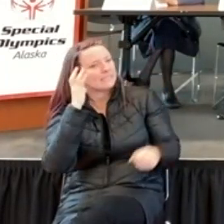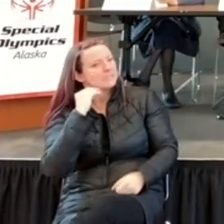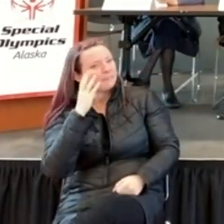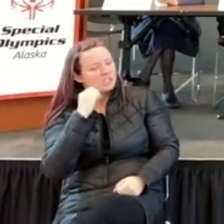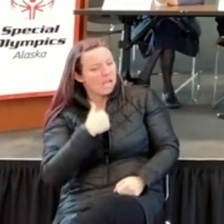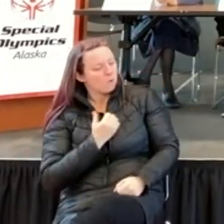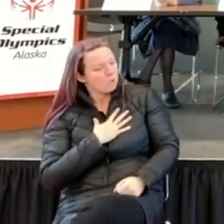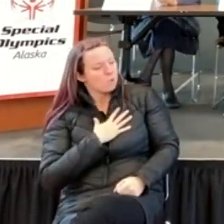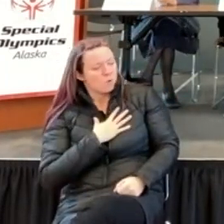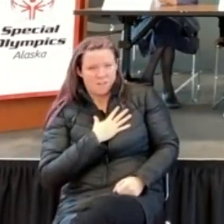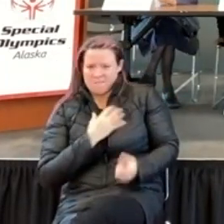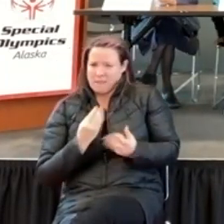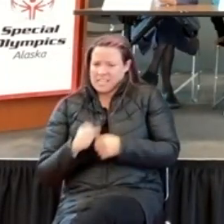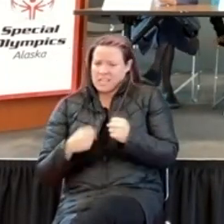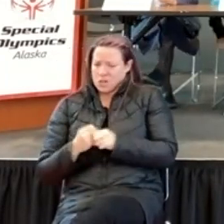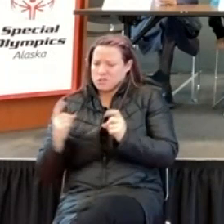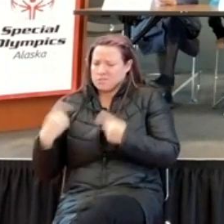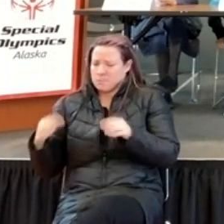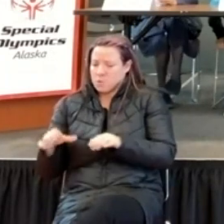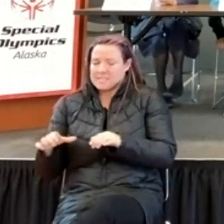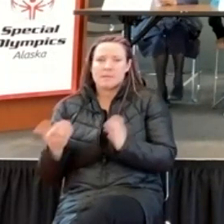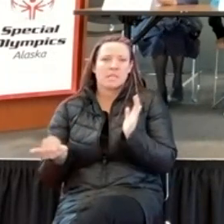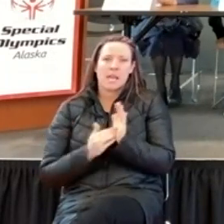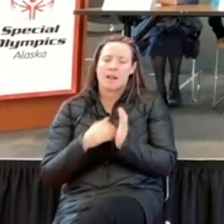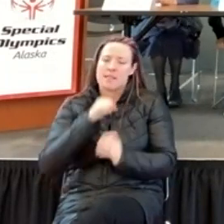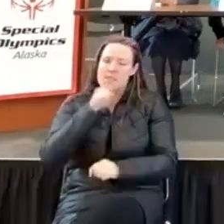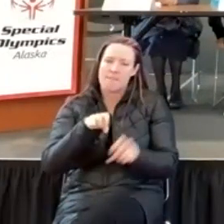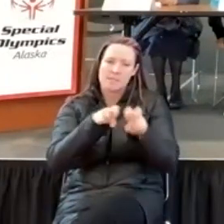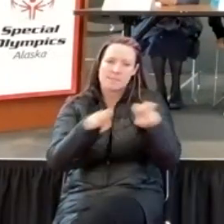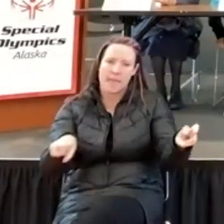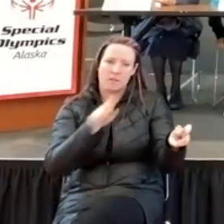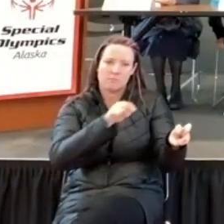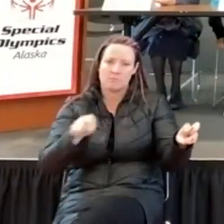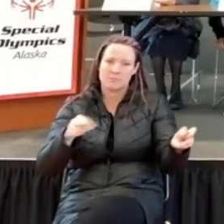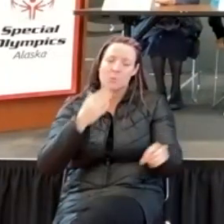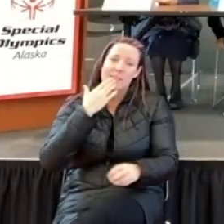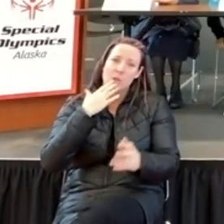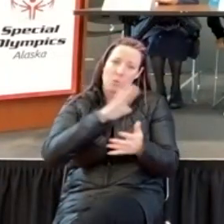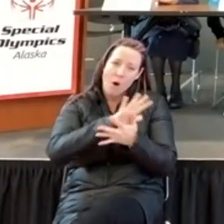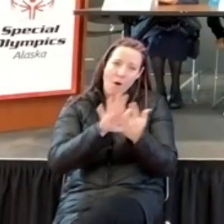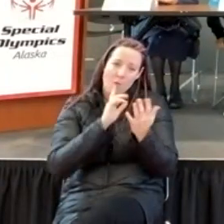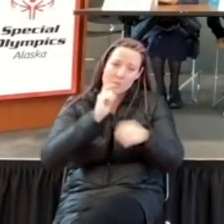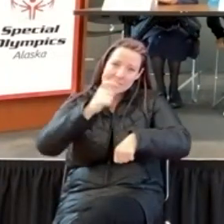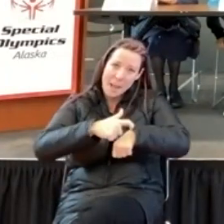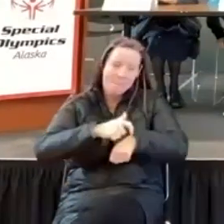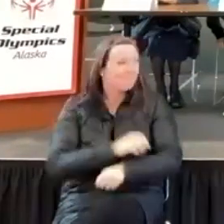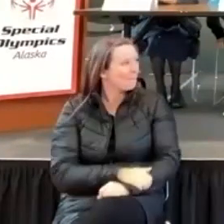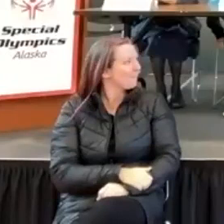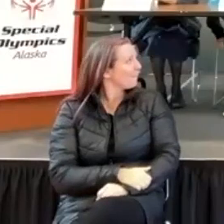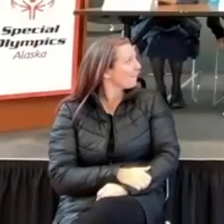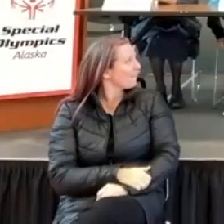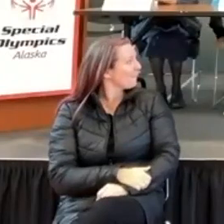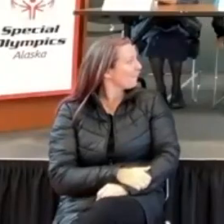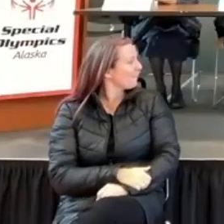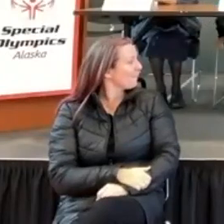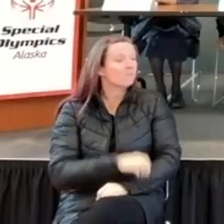experience. I've been doing this for a handful of years now. I love this panel. So thank you all for your time. Do you Let me want? say